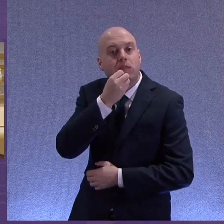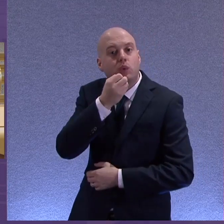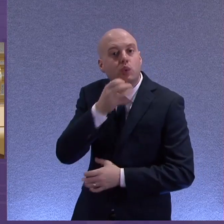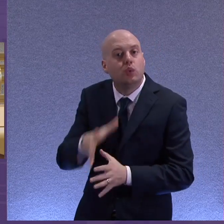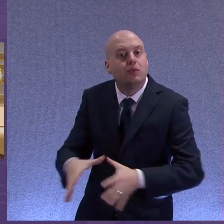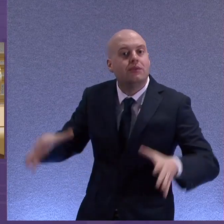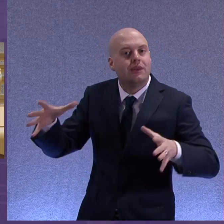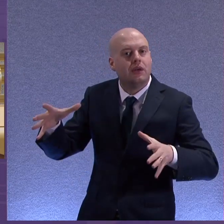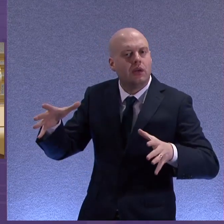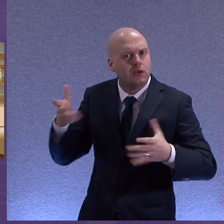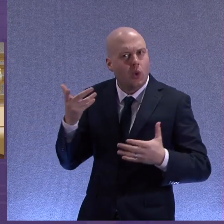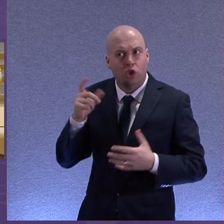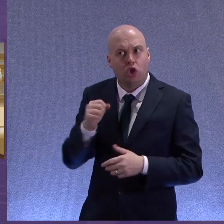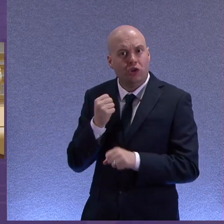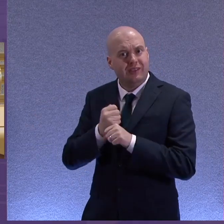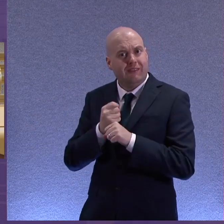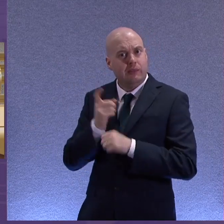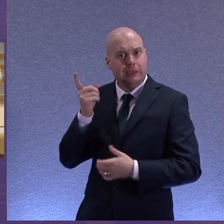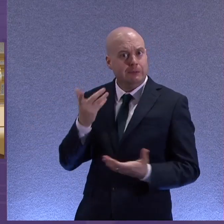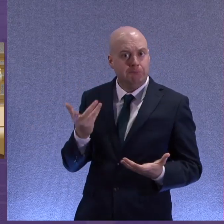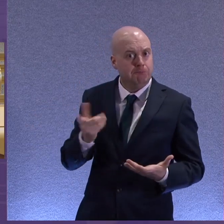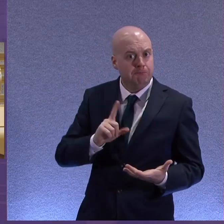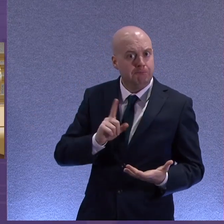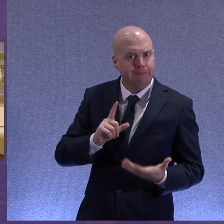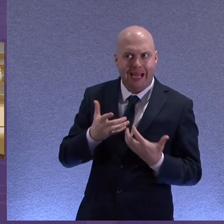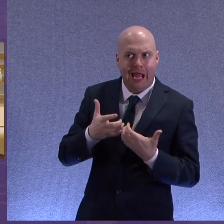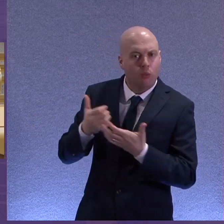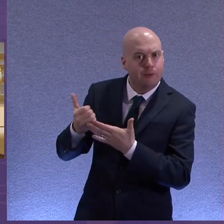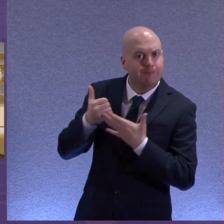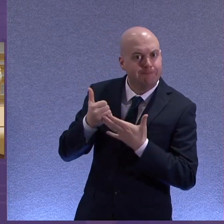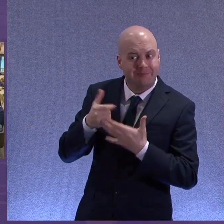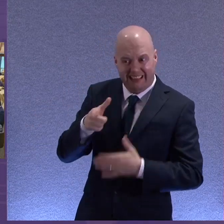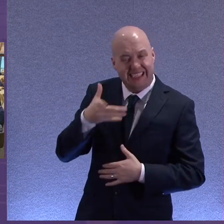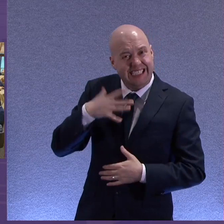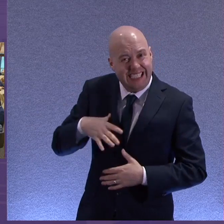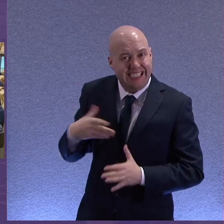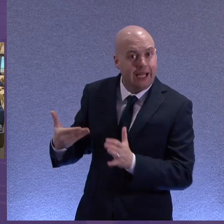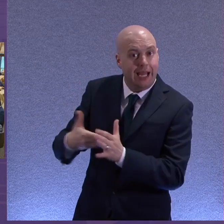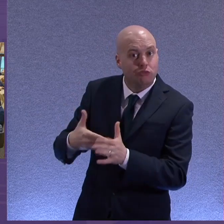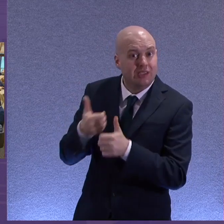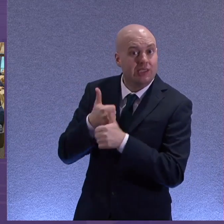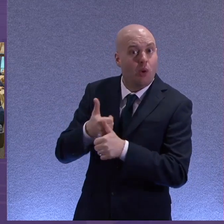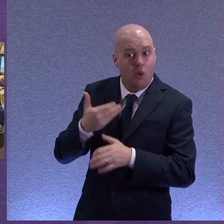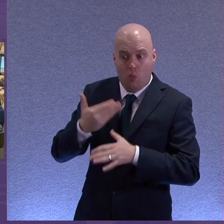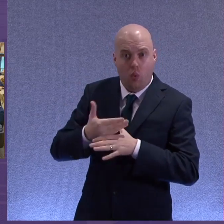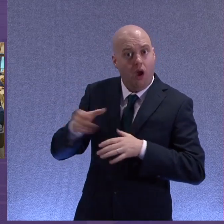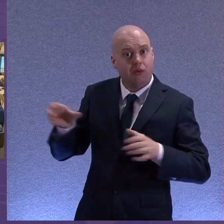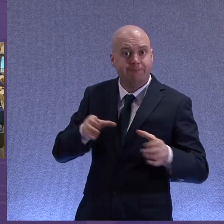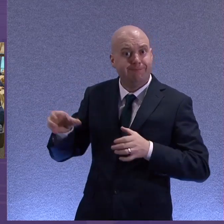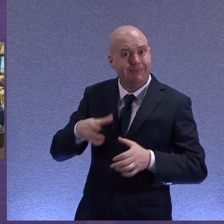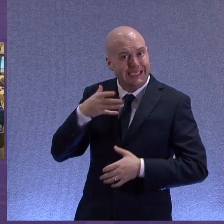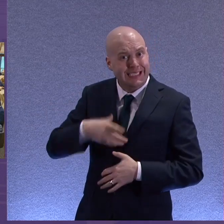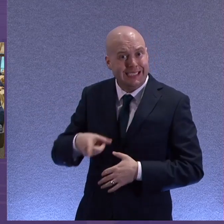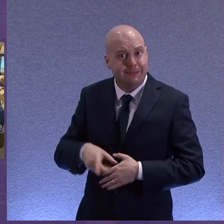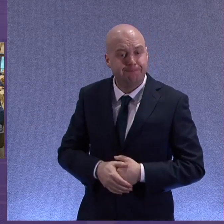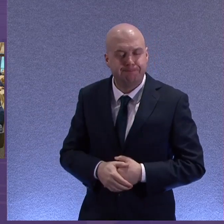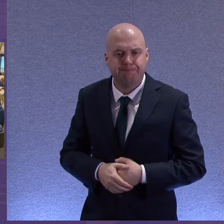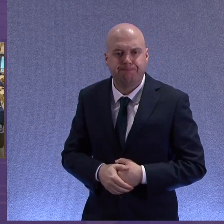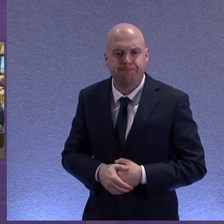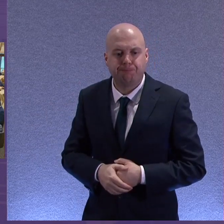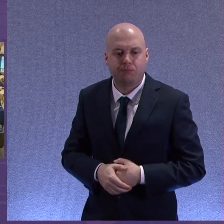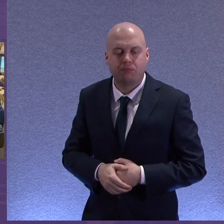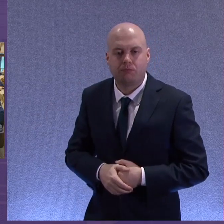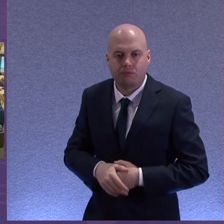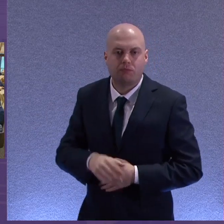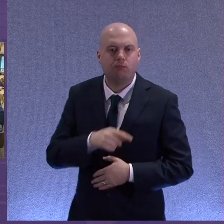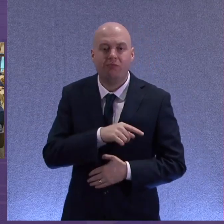Government give to this sector about accessing the labour that they need? Minister. Rather than give advice right